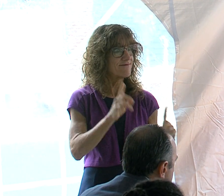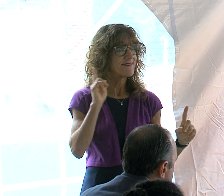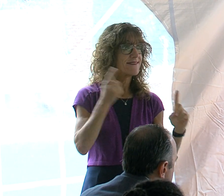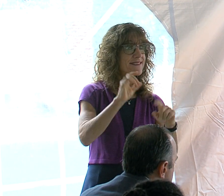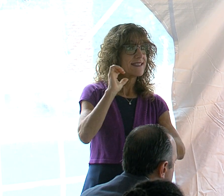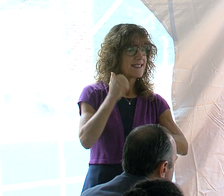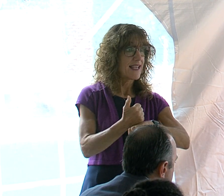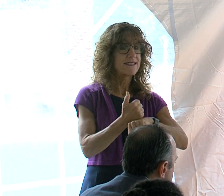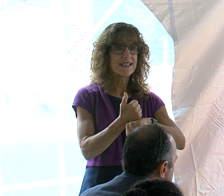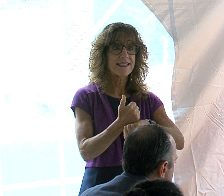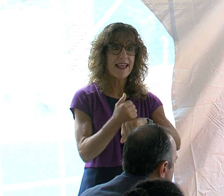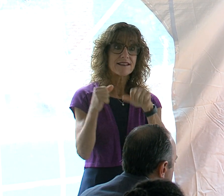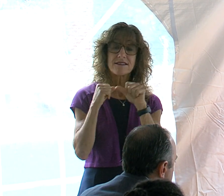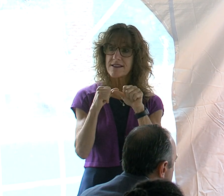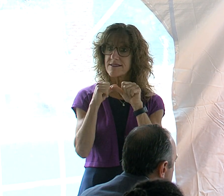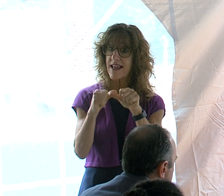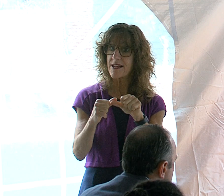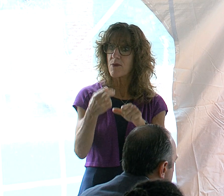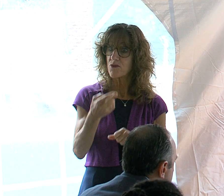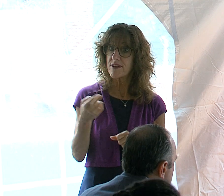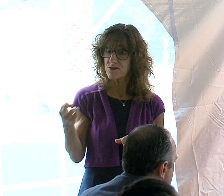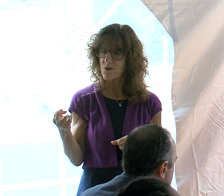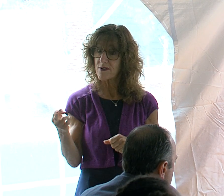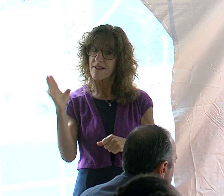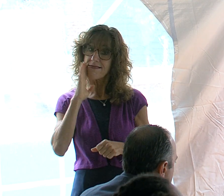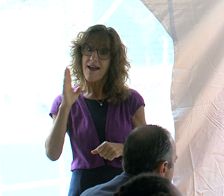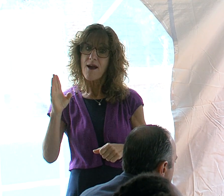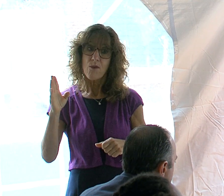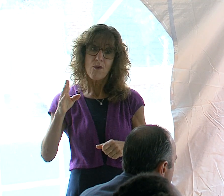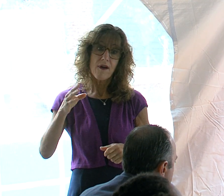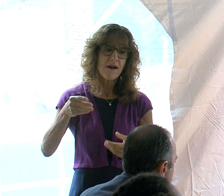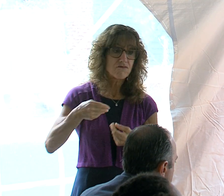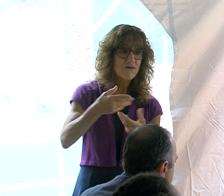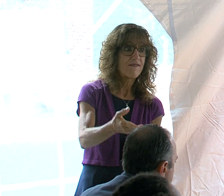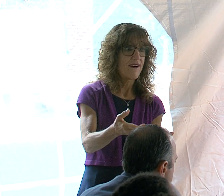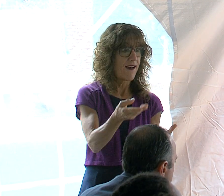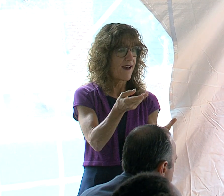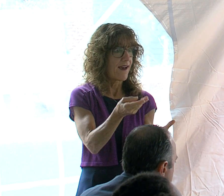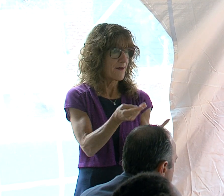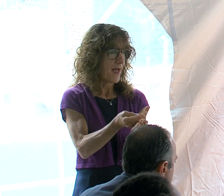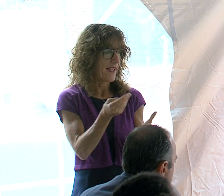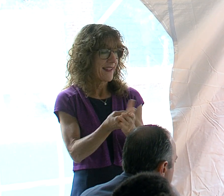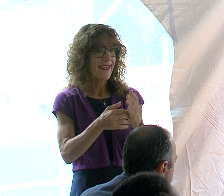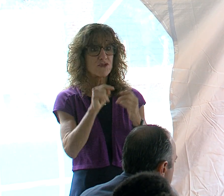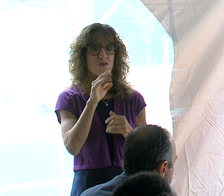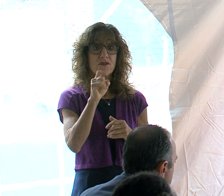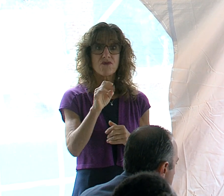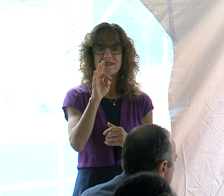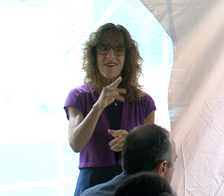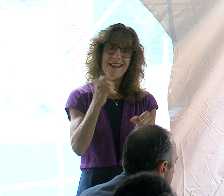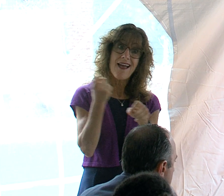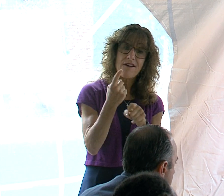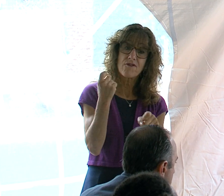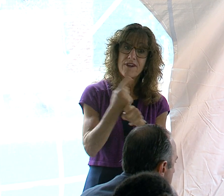designating a sustainable resource that will feed funding into our trust fund every year. So we